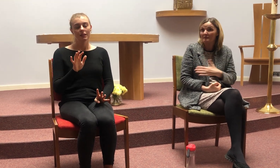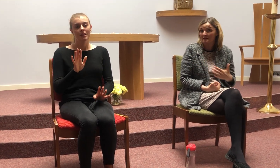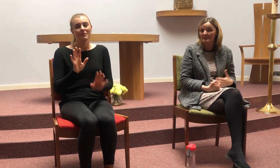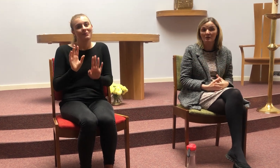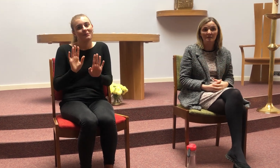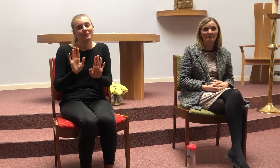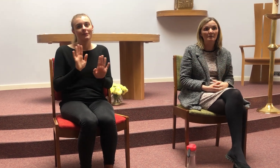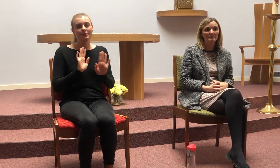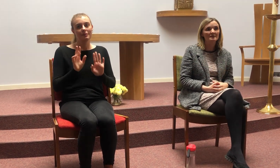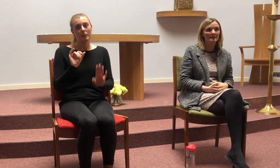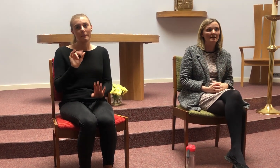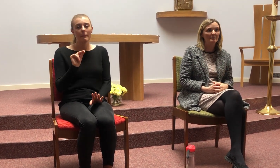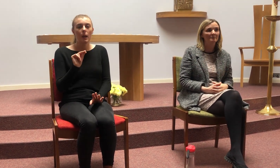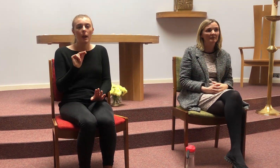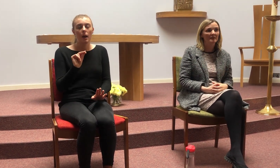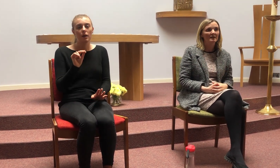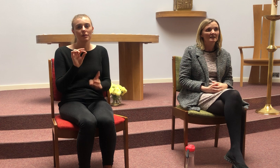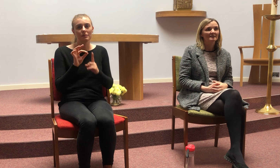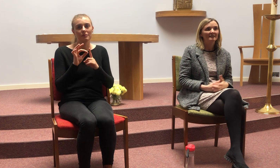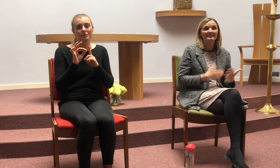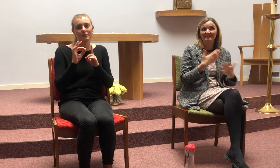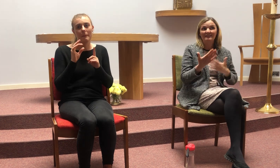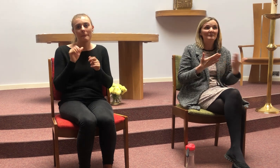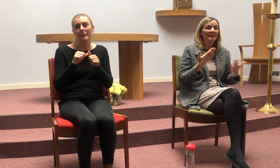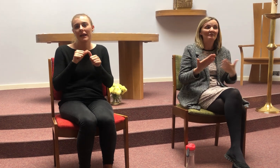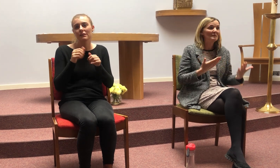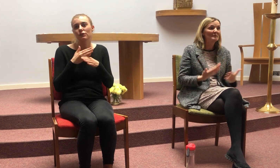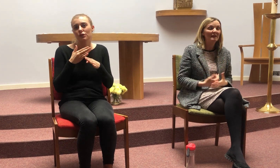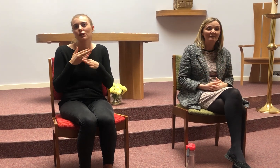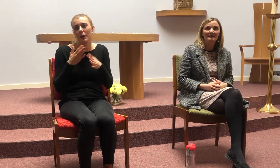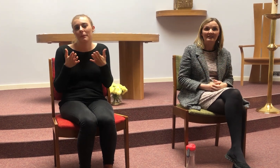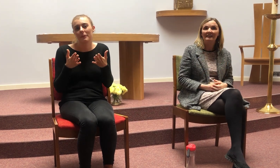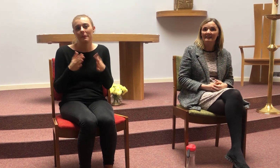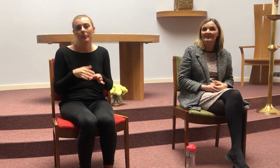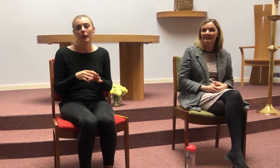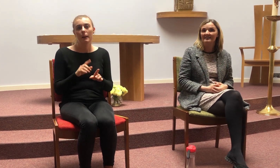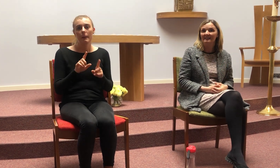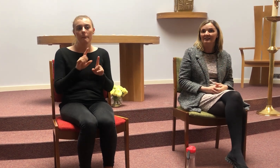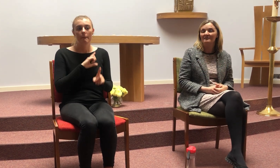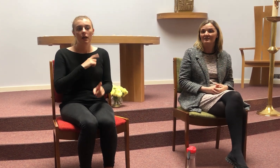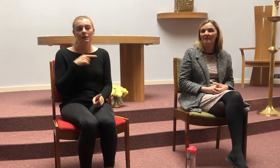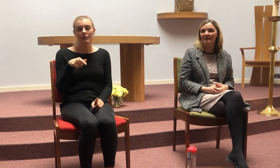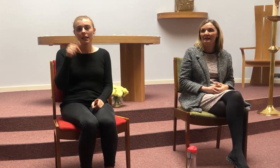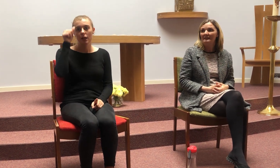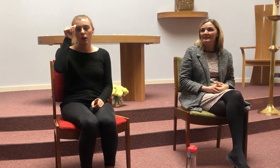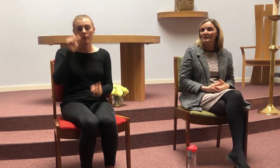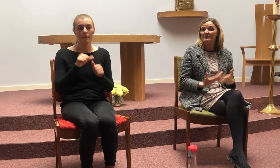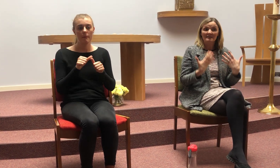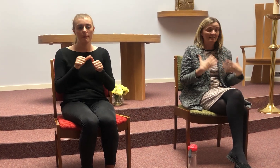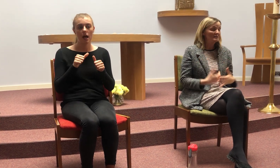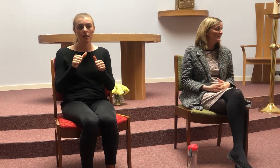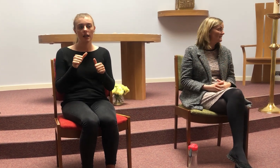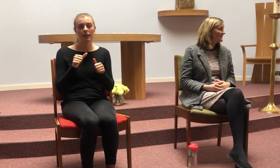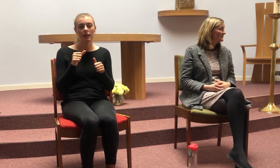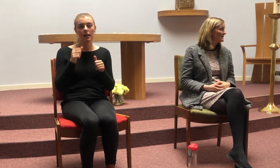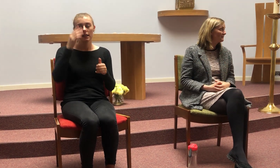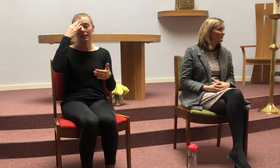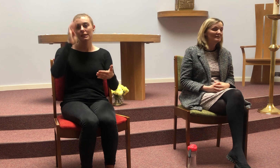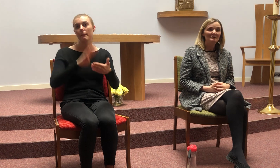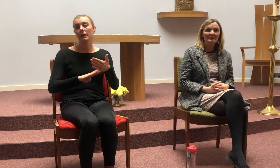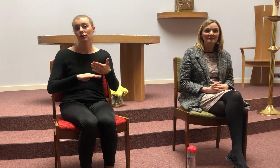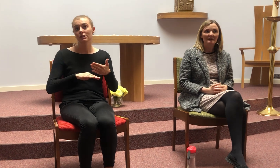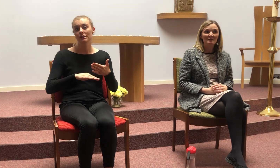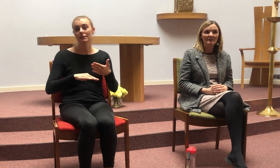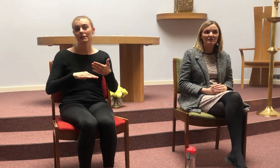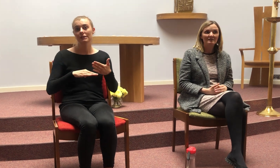their experience. You know, they're the ones that deal with hearing people every day, like day in, day out. So that's our experience anyway. I don't